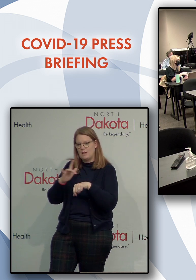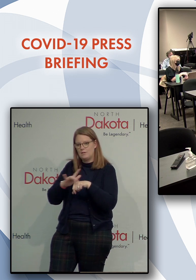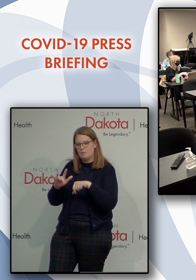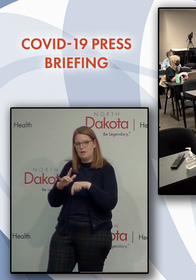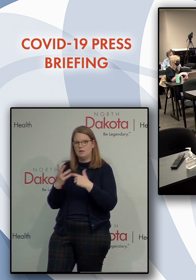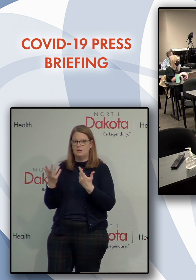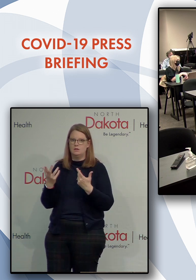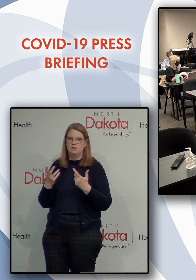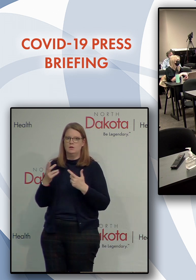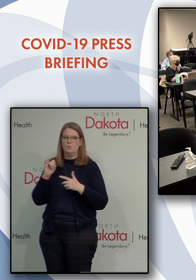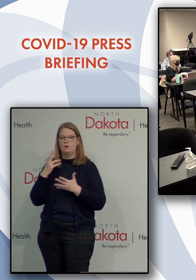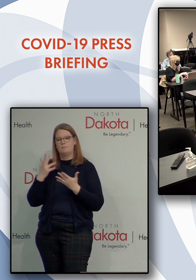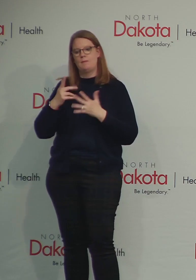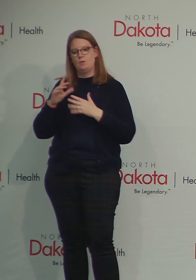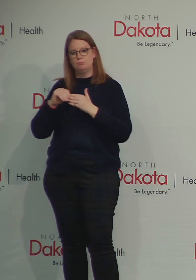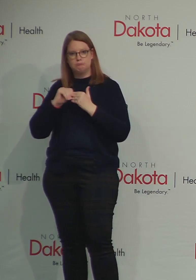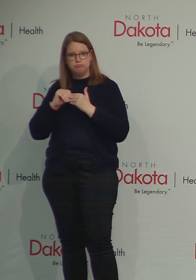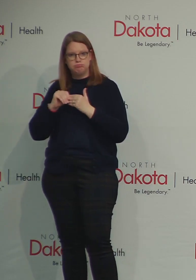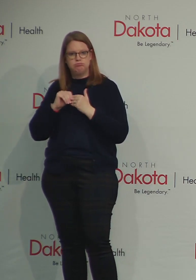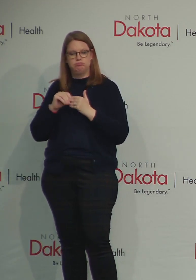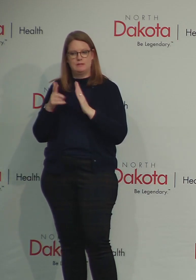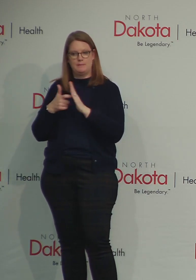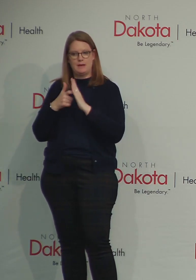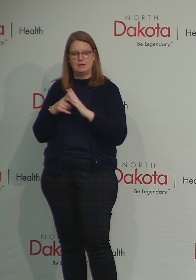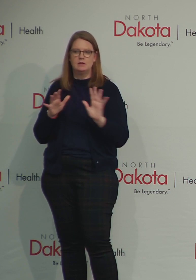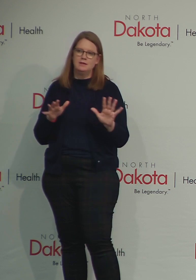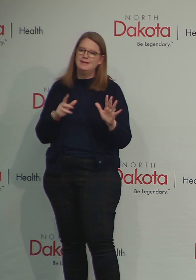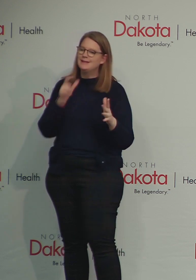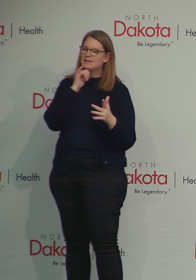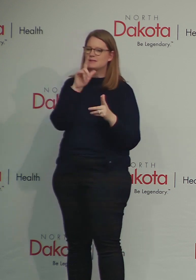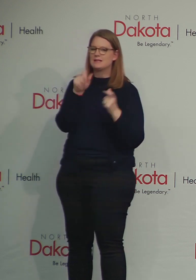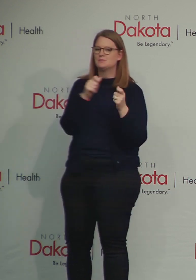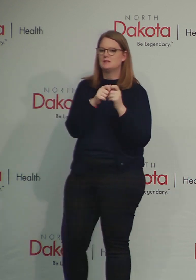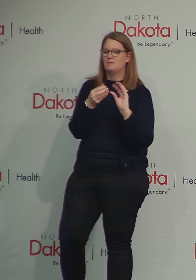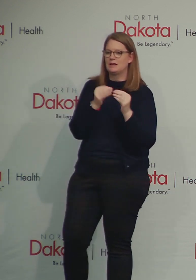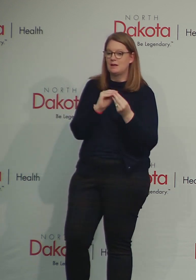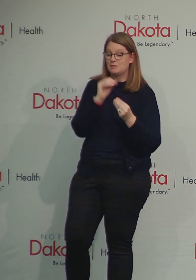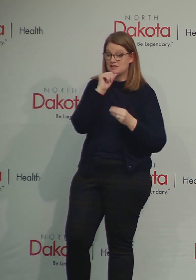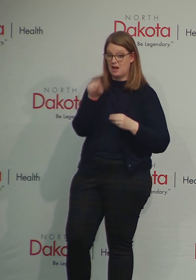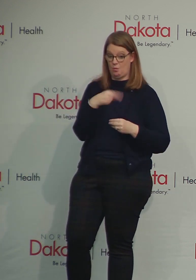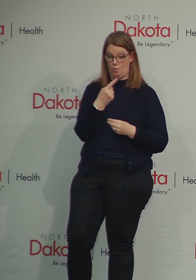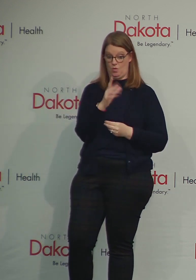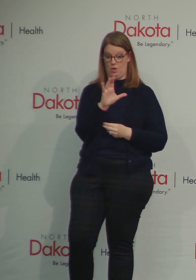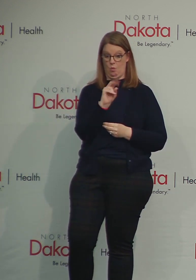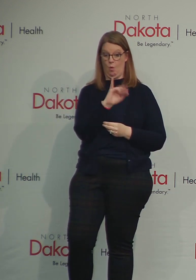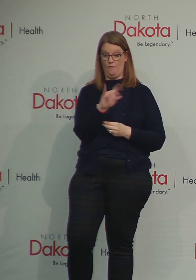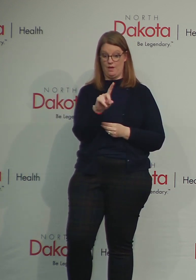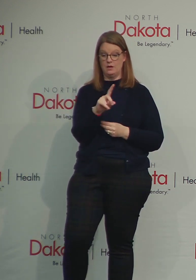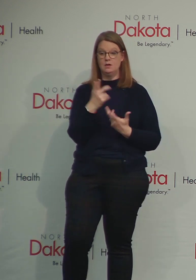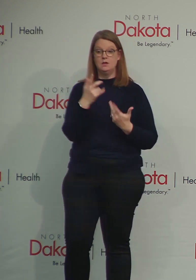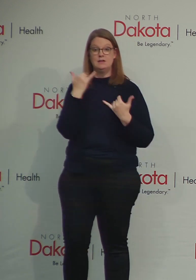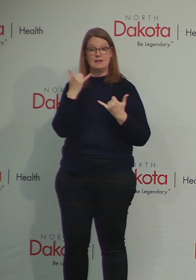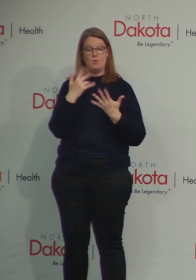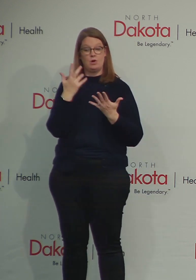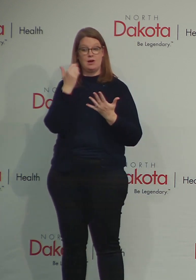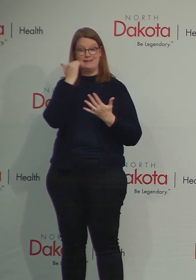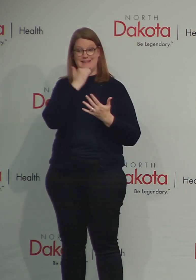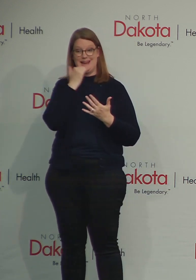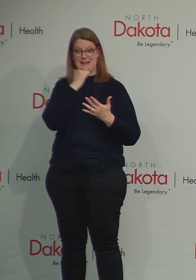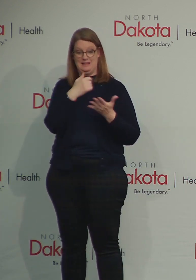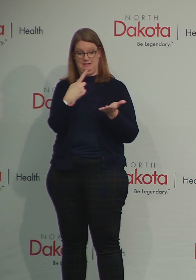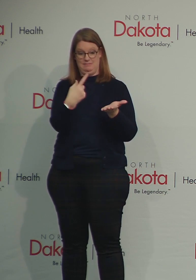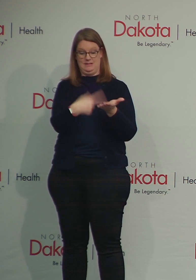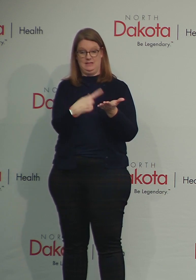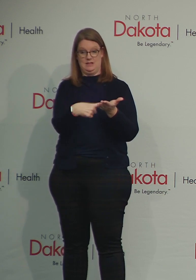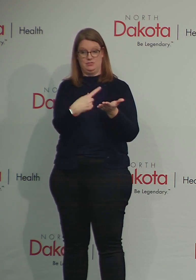some of these mandates? Well, there's not a specific number, and it's not just COVID related, because in our daily stand-ups that we're having